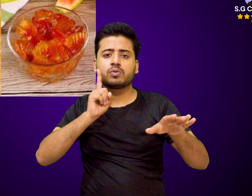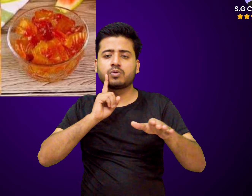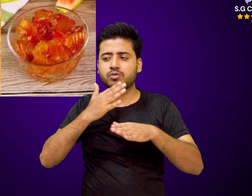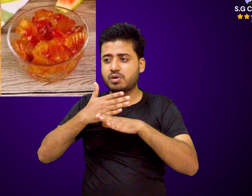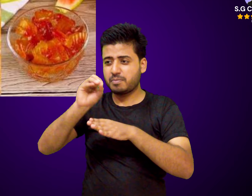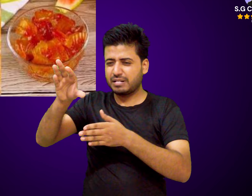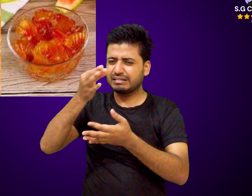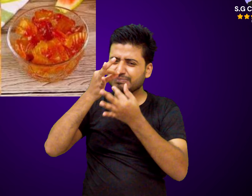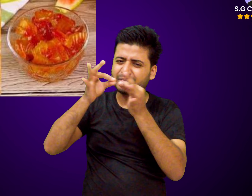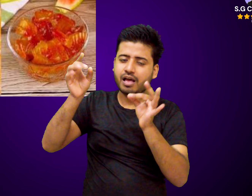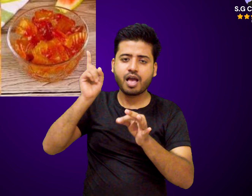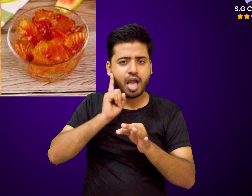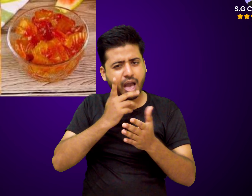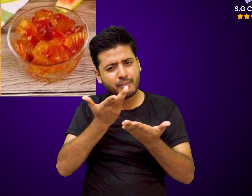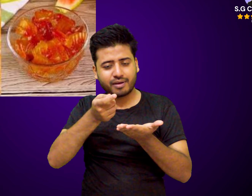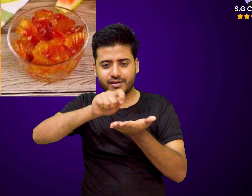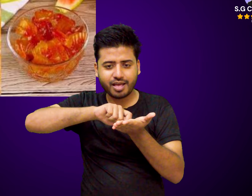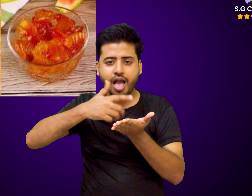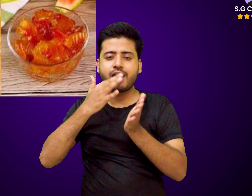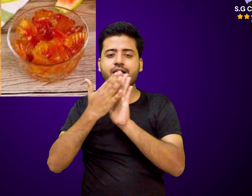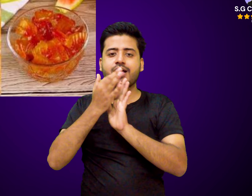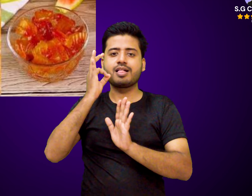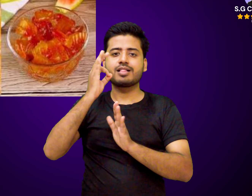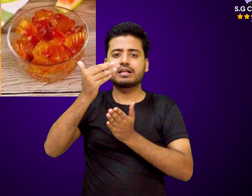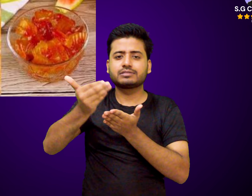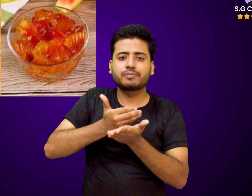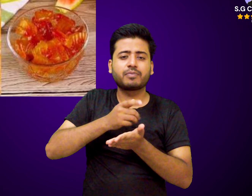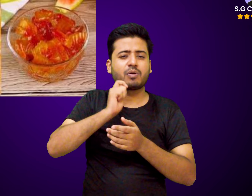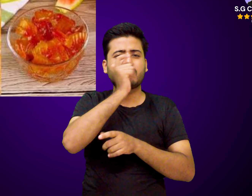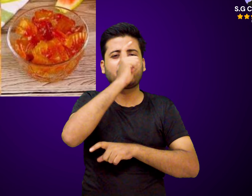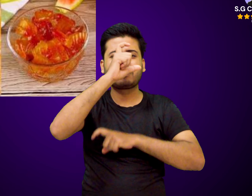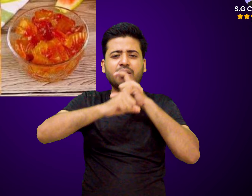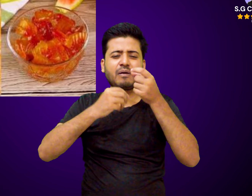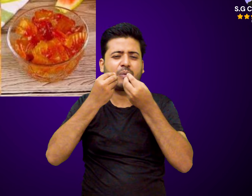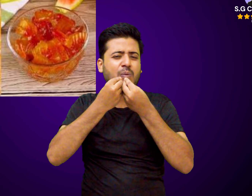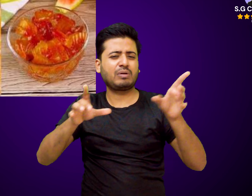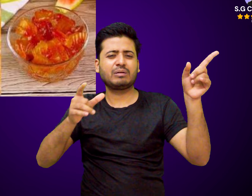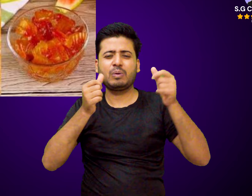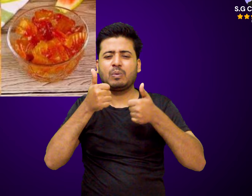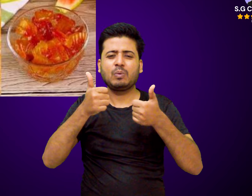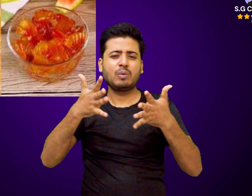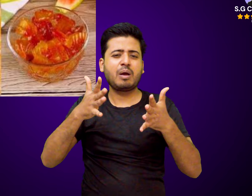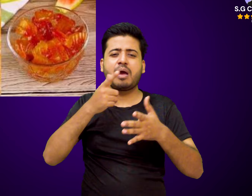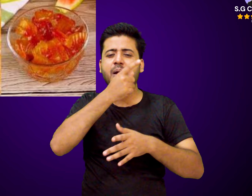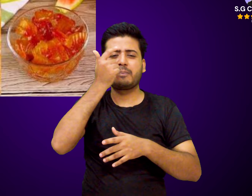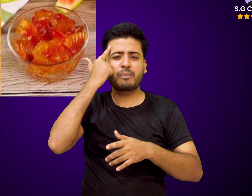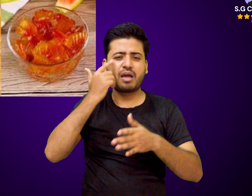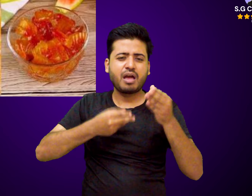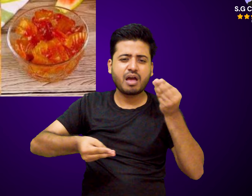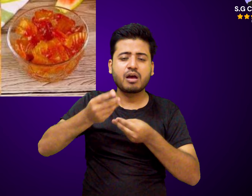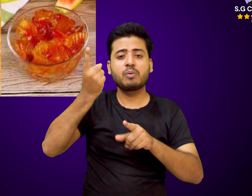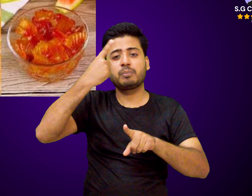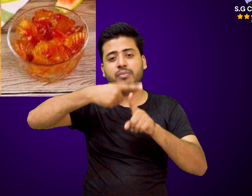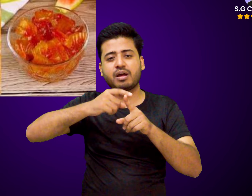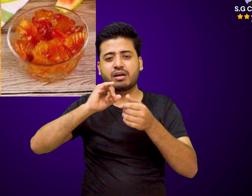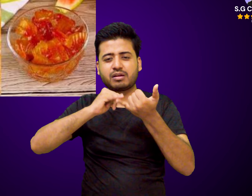If cooking isn't your thing, watermelon rinds are a fantastic addition to a compost pile. Fertilizer. The rind can be cut